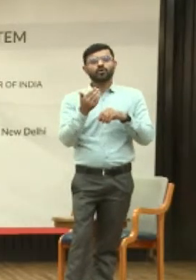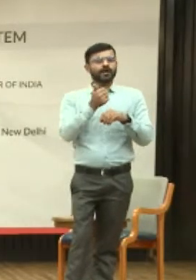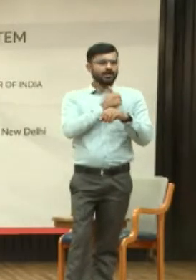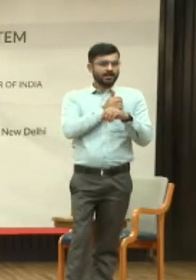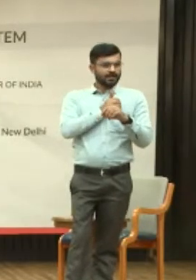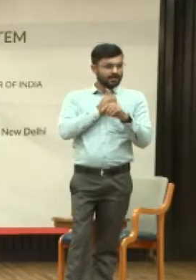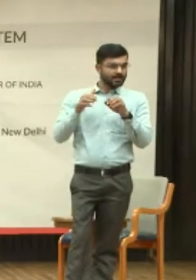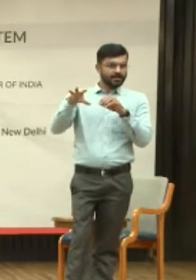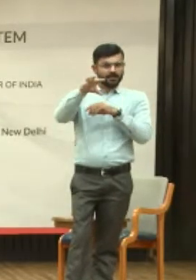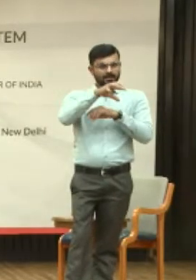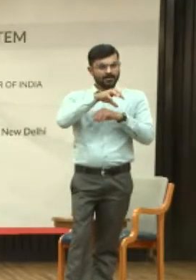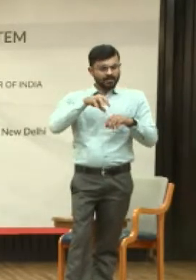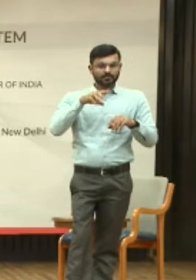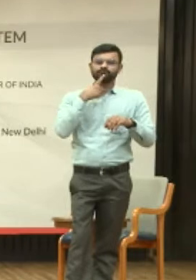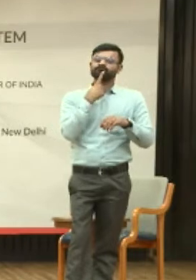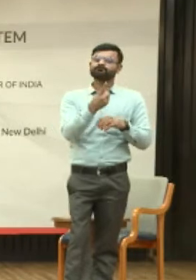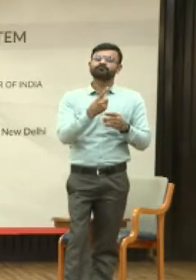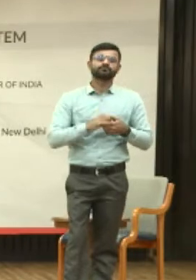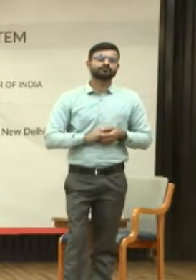or parts of Canada says